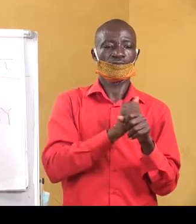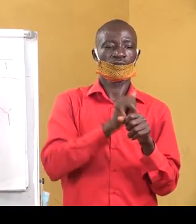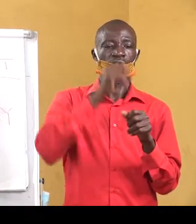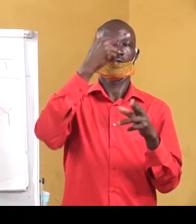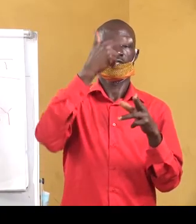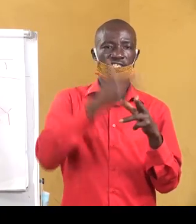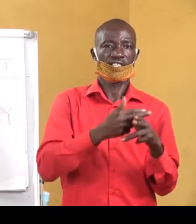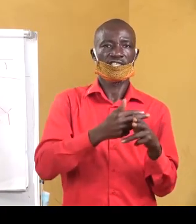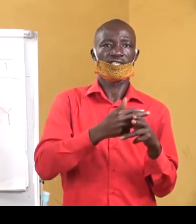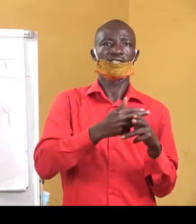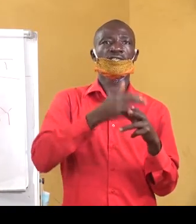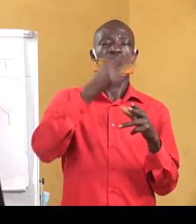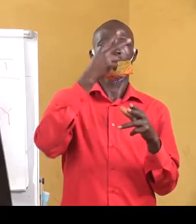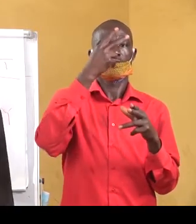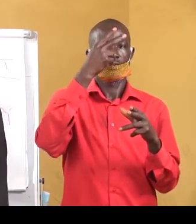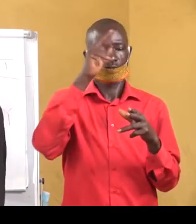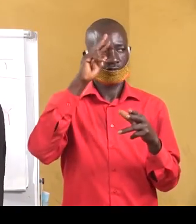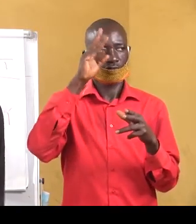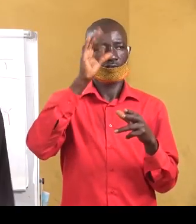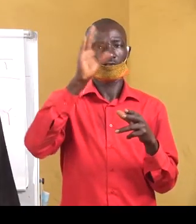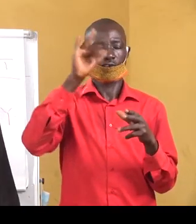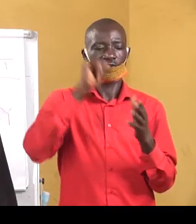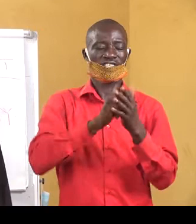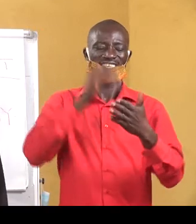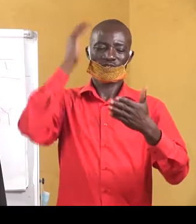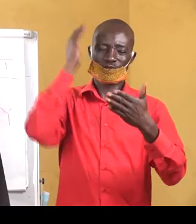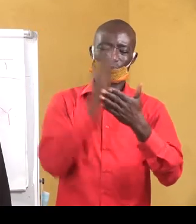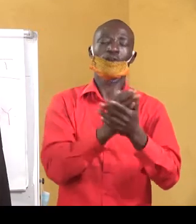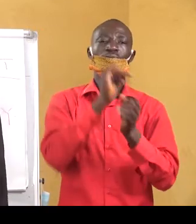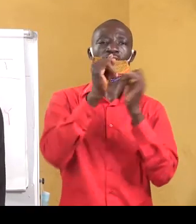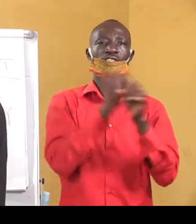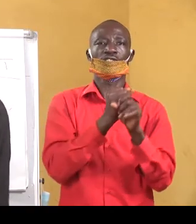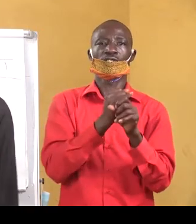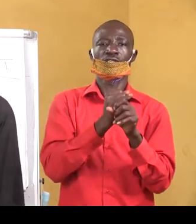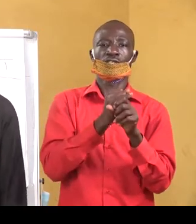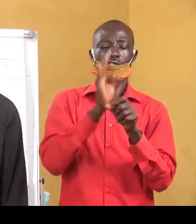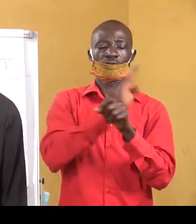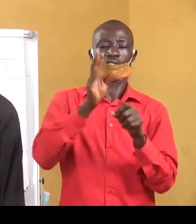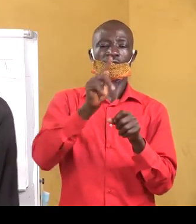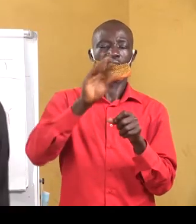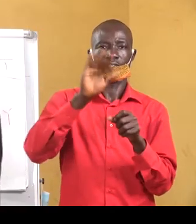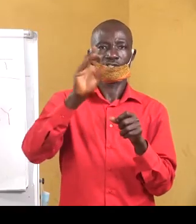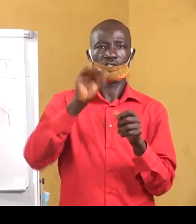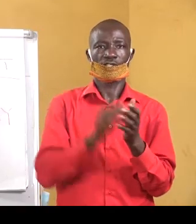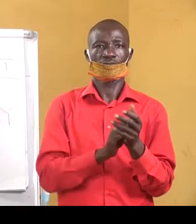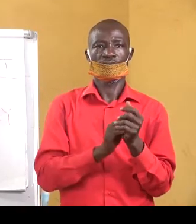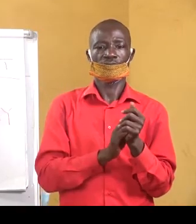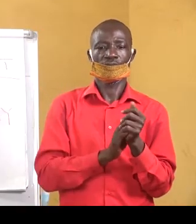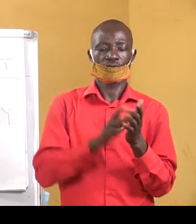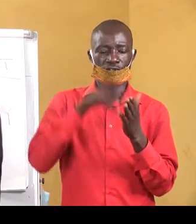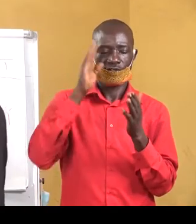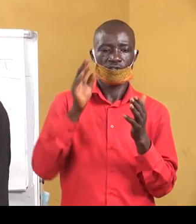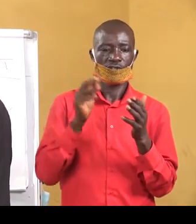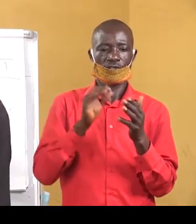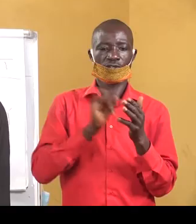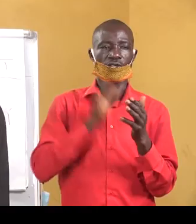trade. What are the factors that hinders international trade? Students, please, I